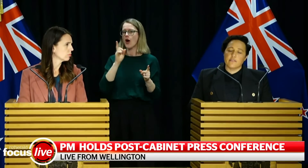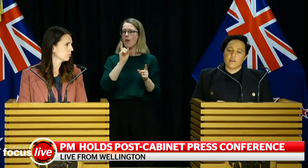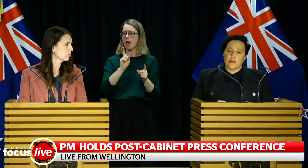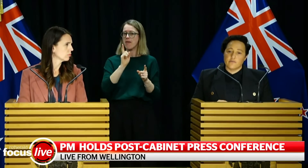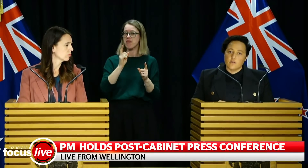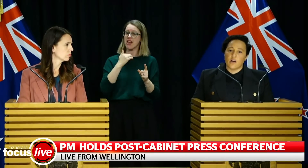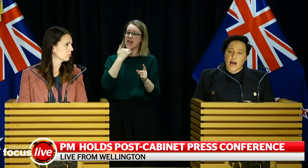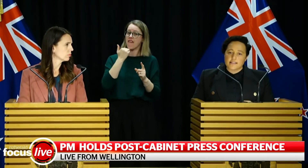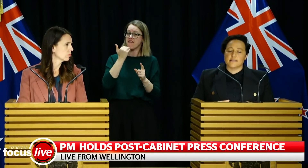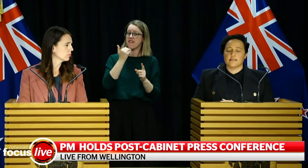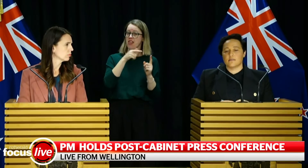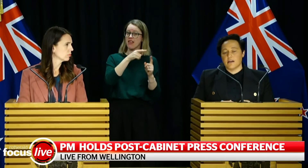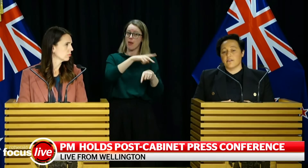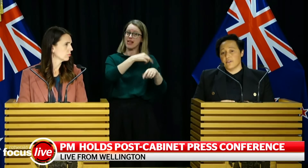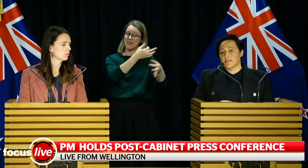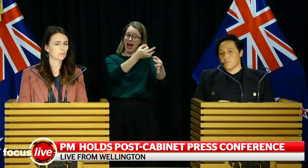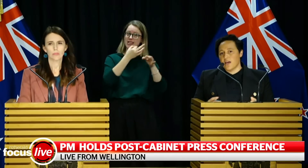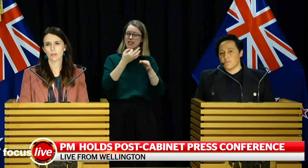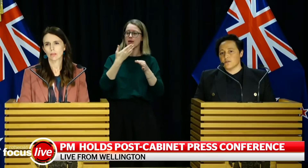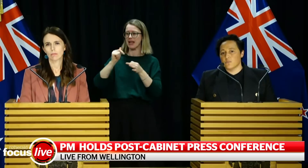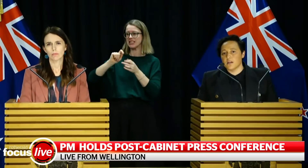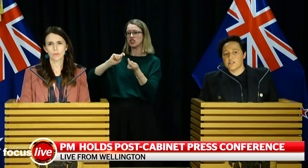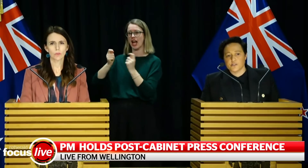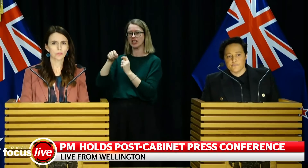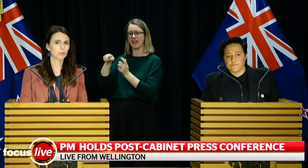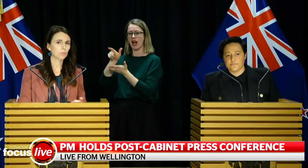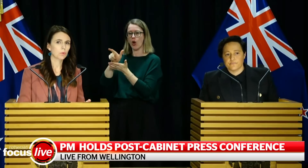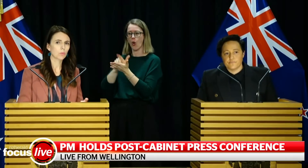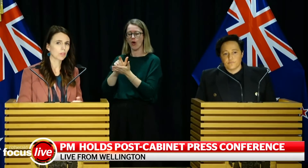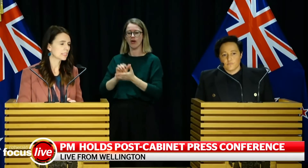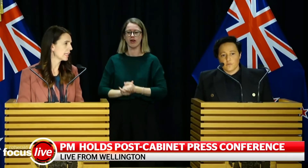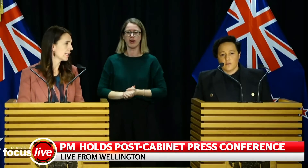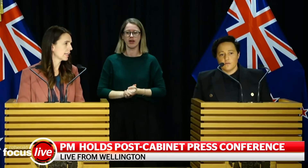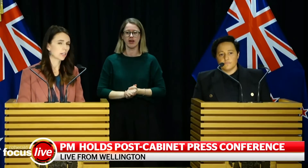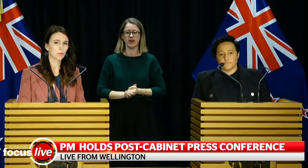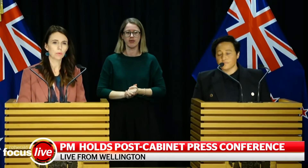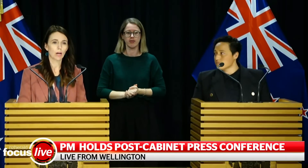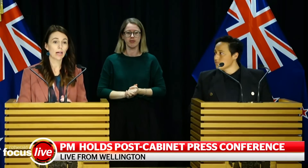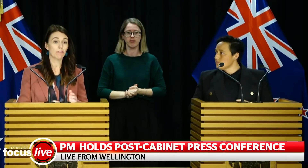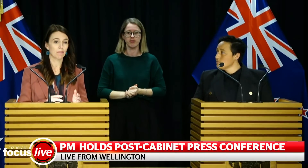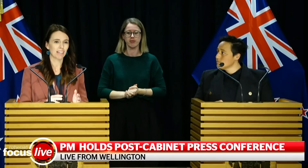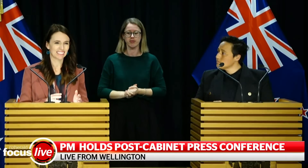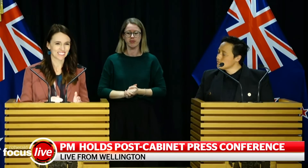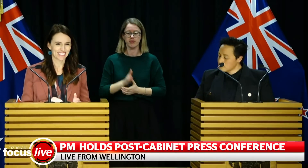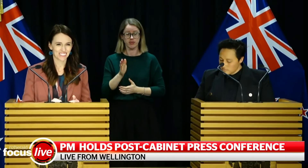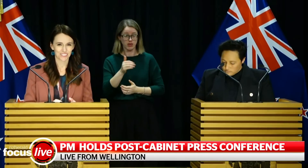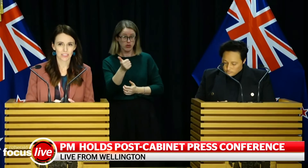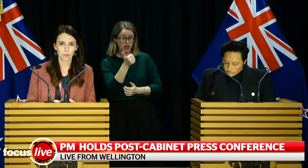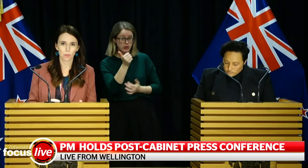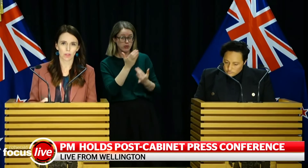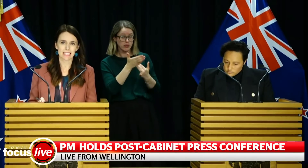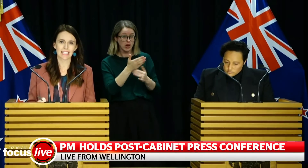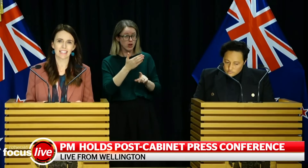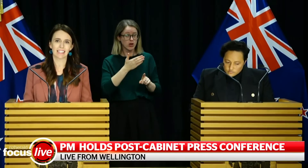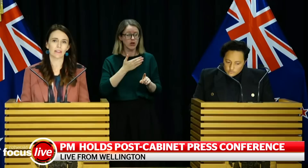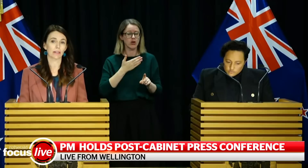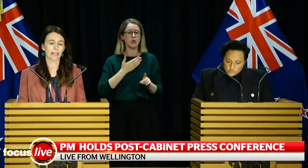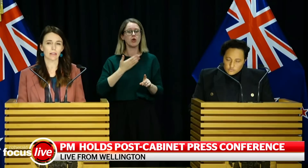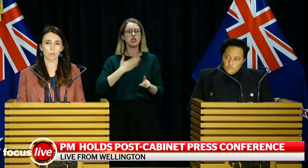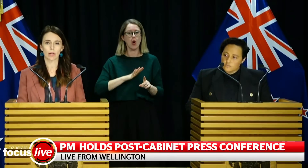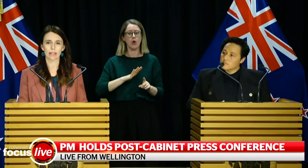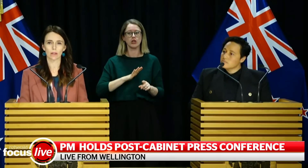particular have asked us to make a fix, and we're happy to oblige. Of course, you wouldn't want to see if I may, sorry, Sean, you wouldn't want to see